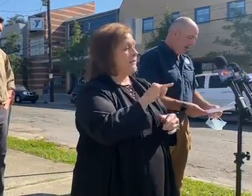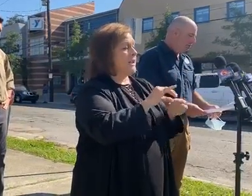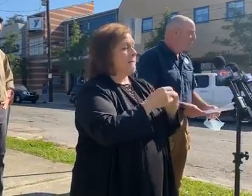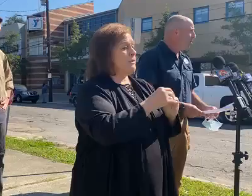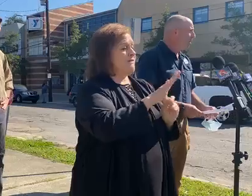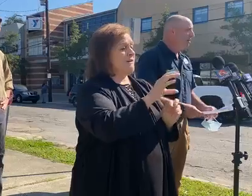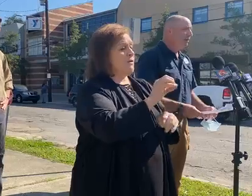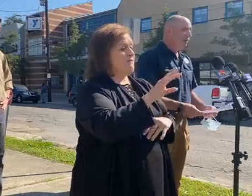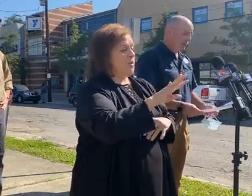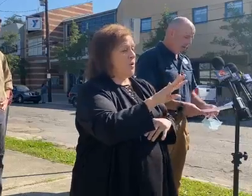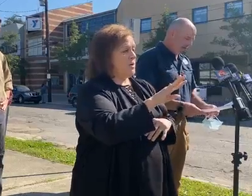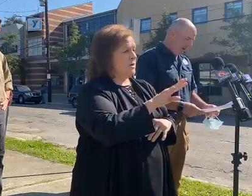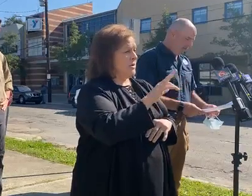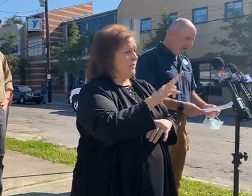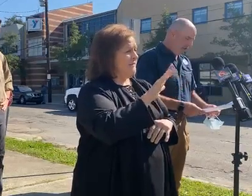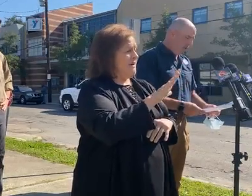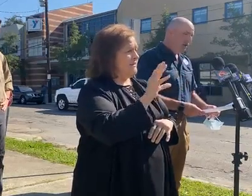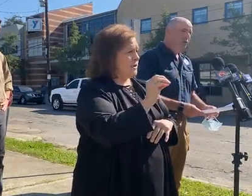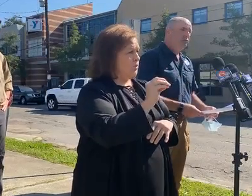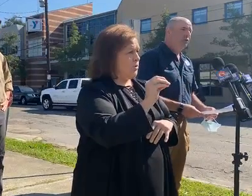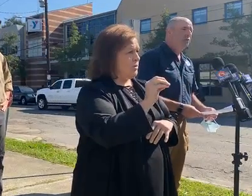number is